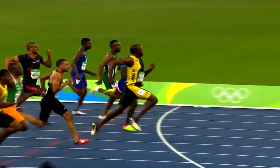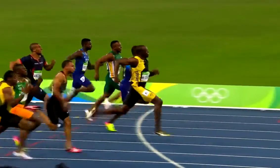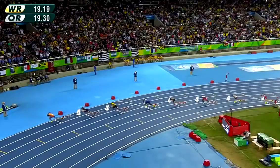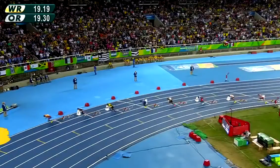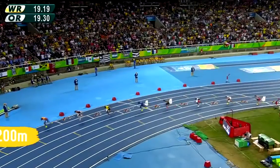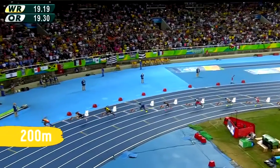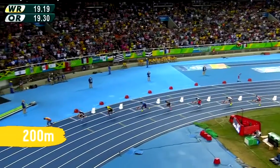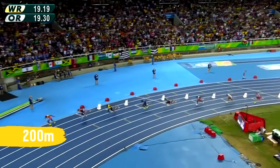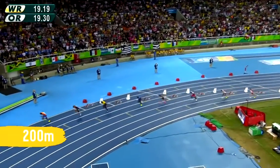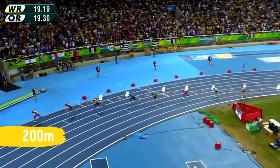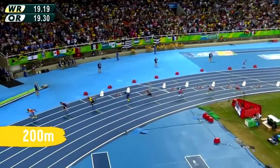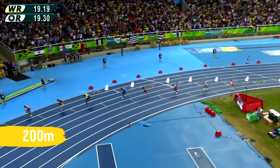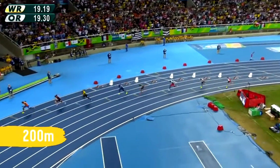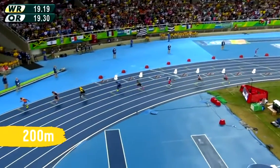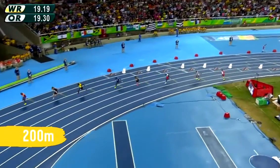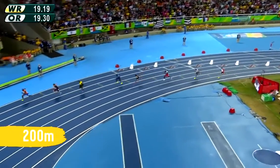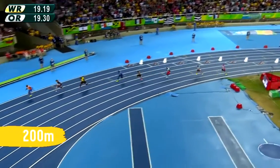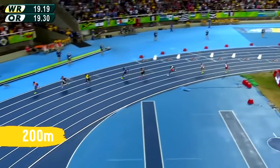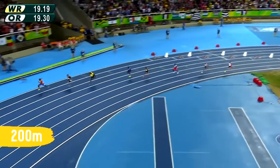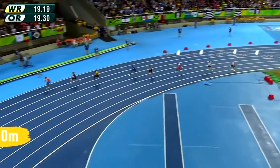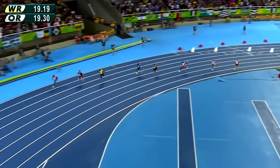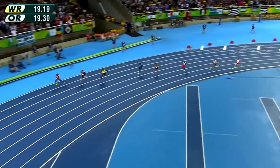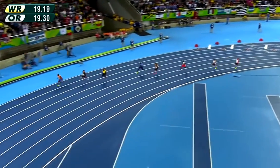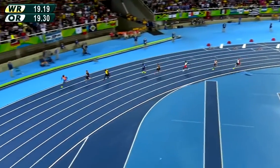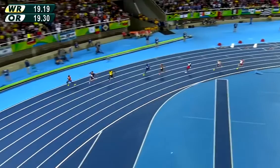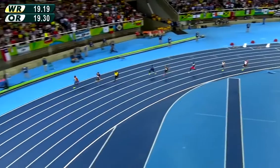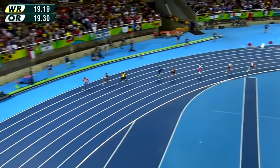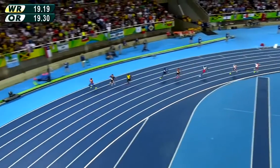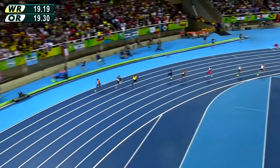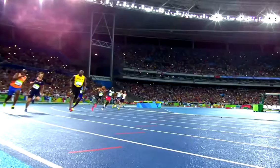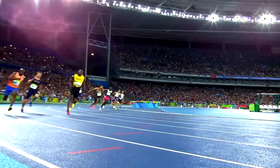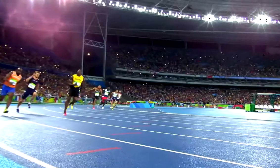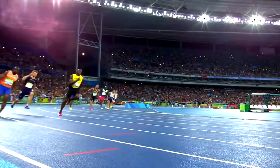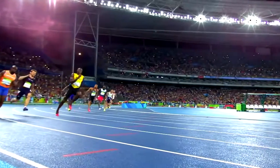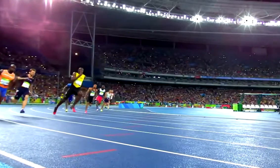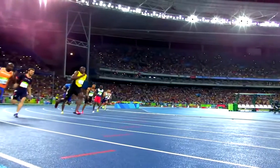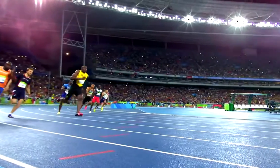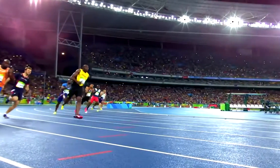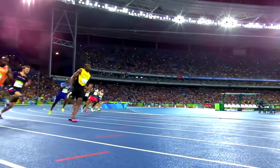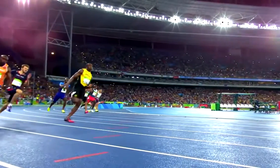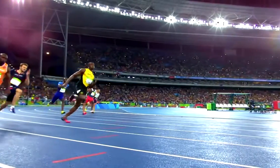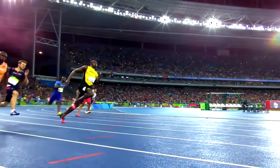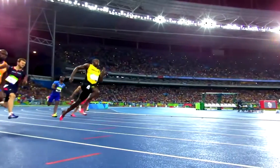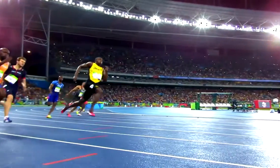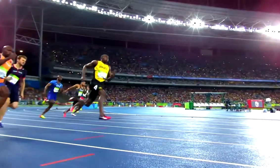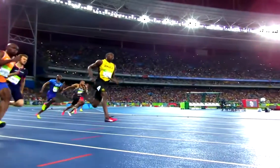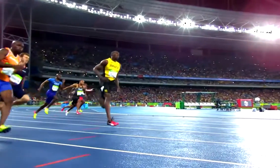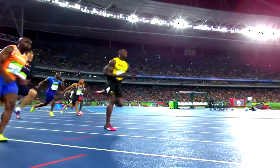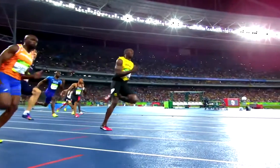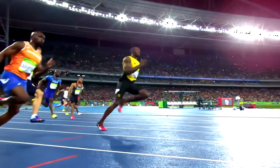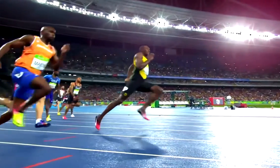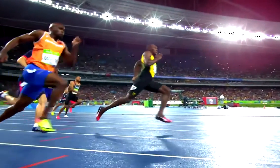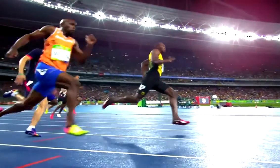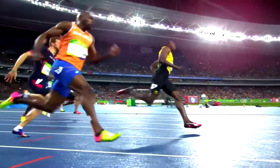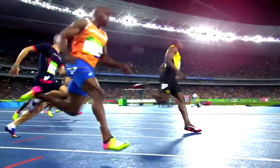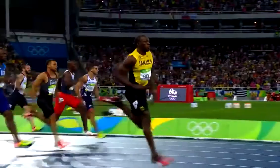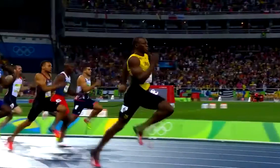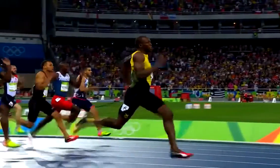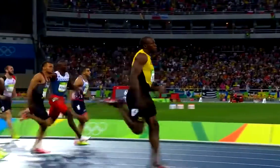him. Bolt got it up and going very quickly. He picks off Lemaitre. He picks off Martina. Straightens up